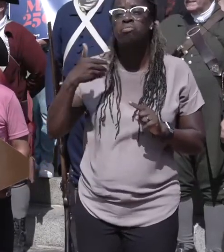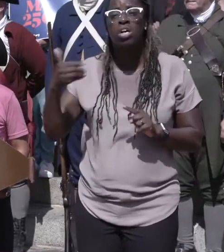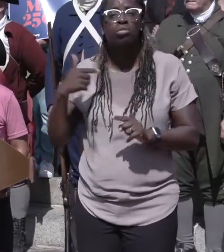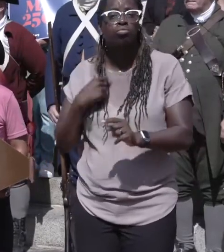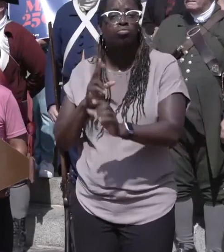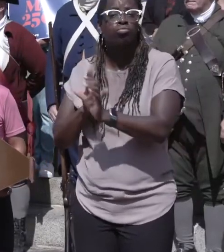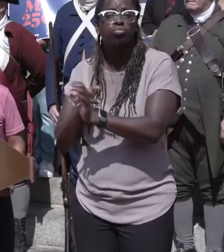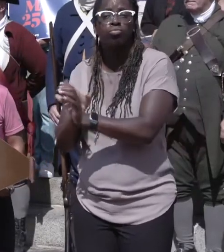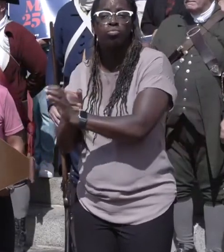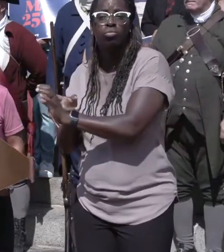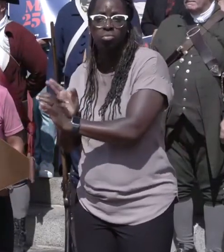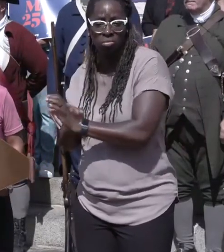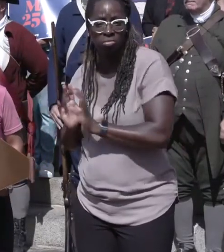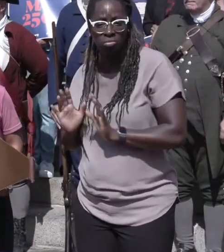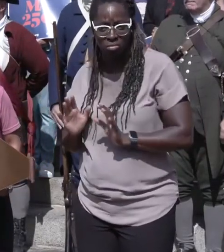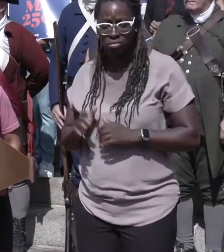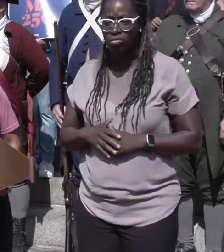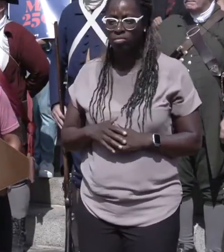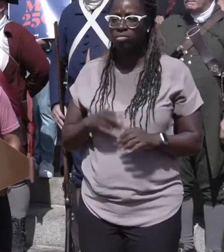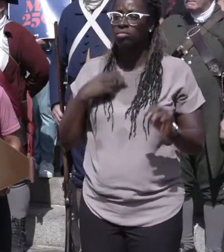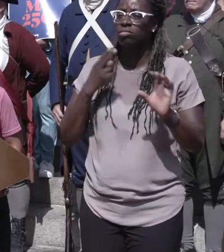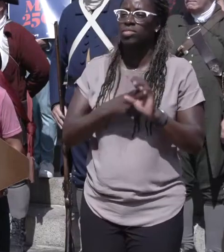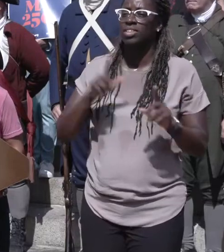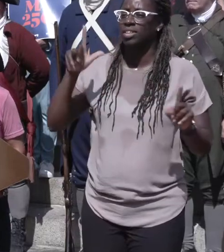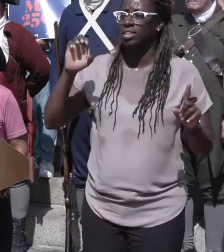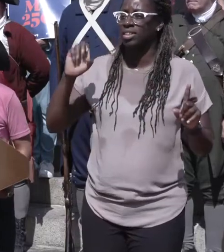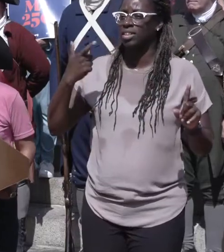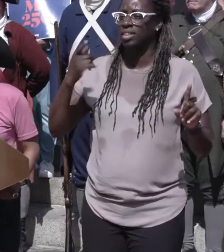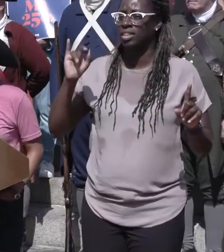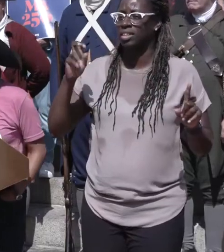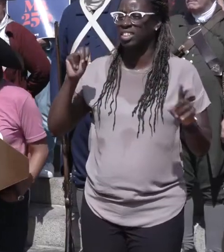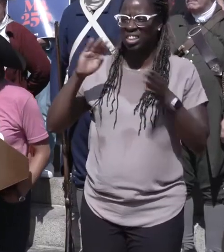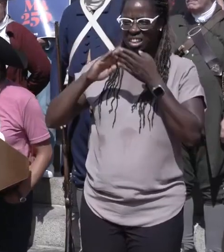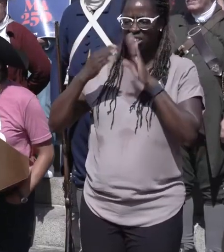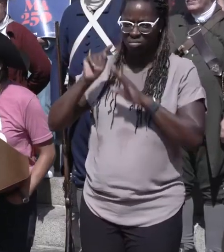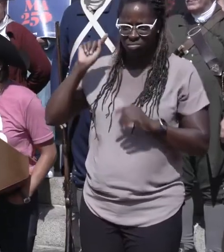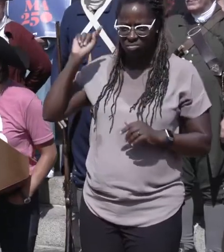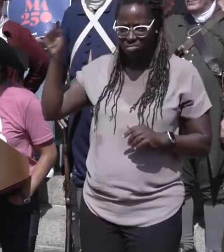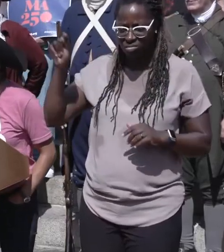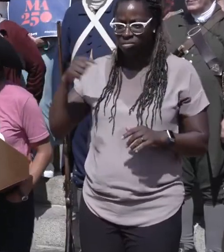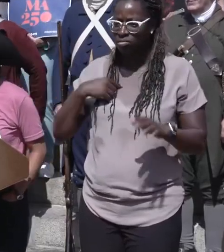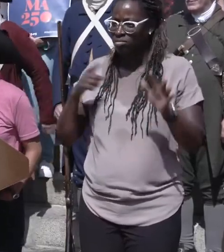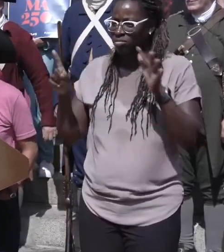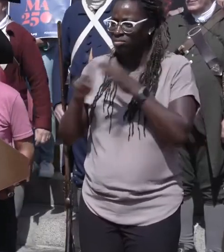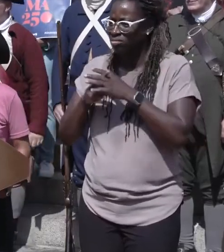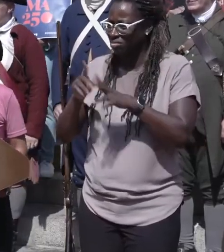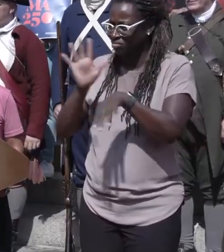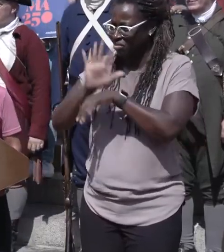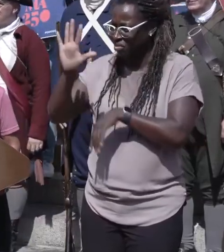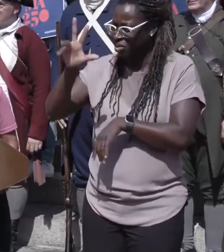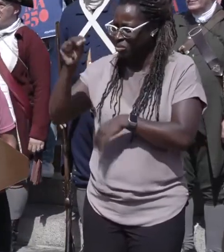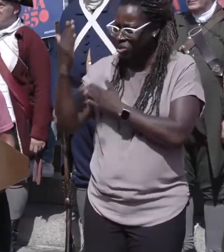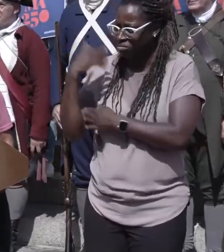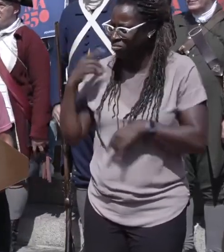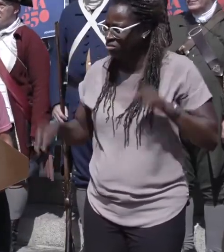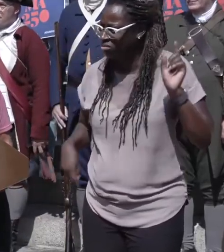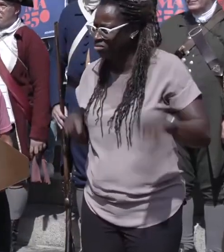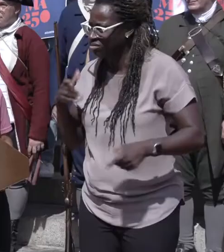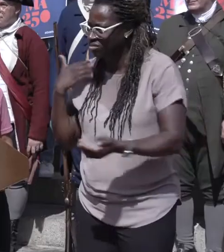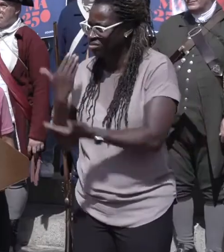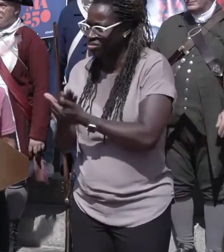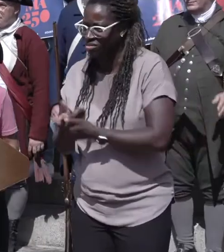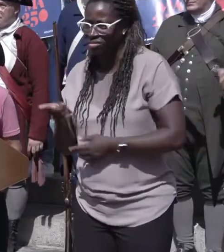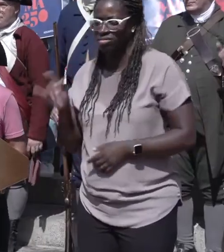go be on the Lexington Green at 5:30 in the morning on Patriots Day. Who's done that